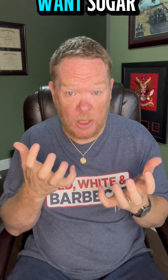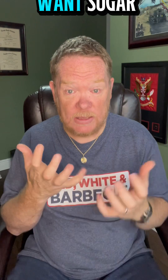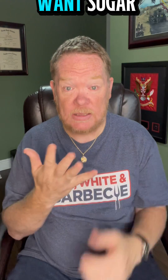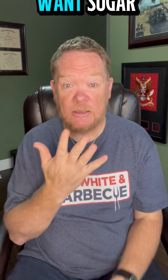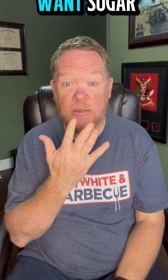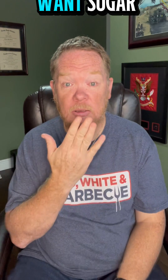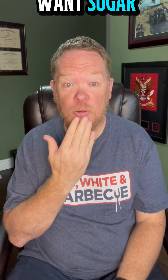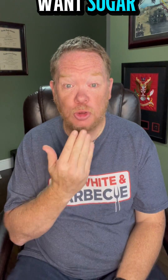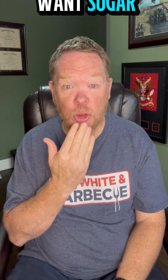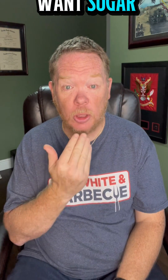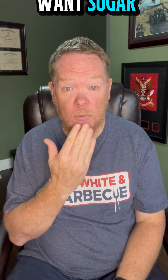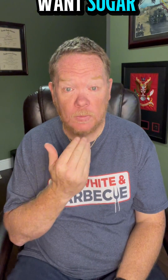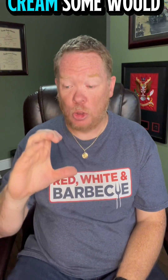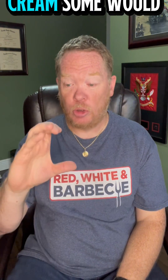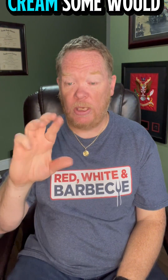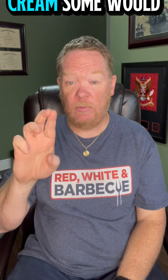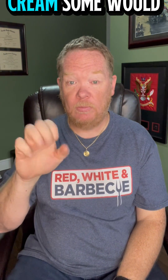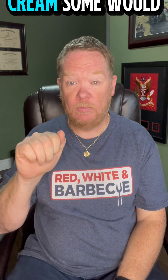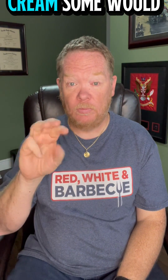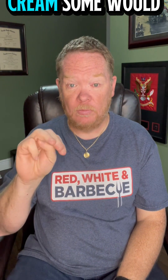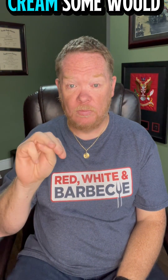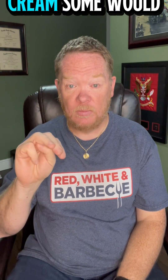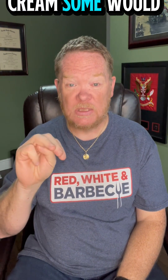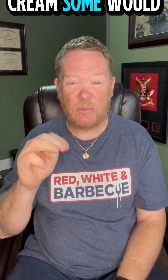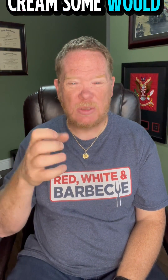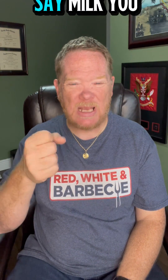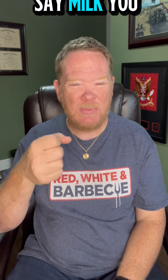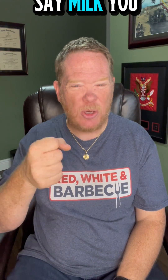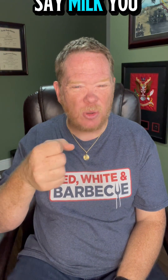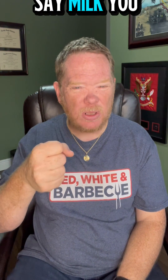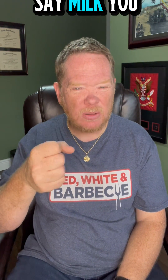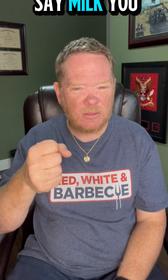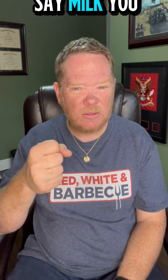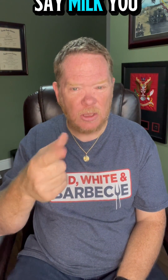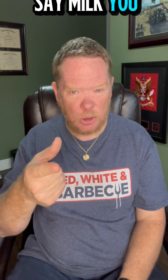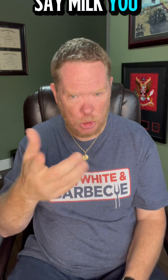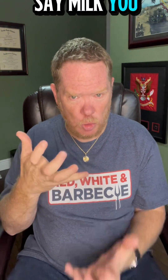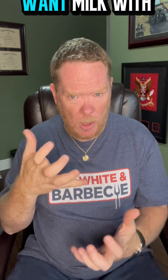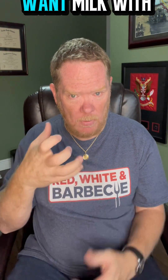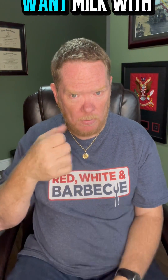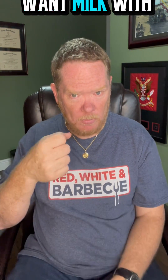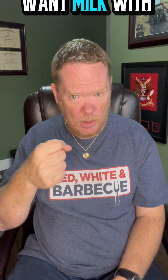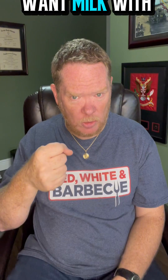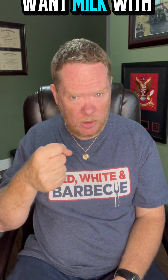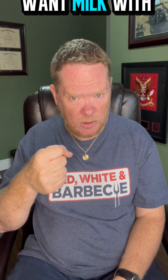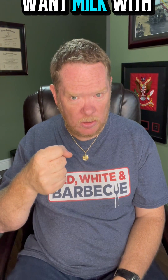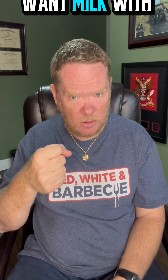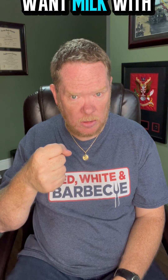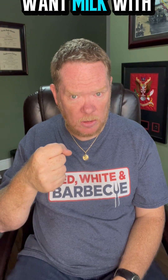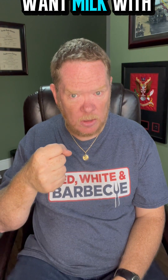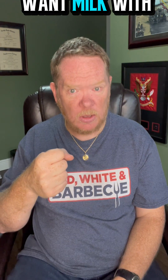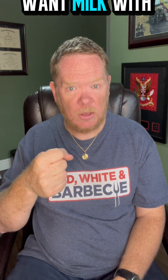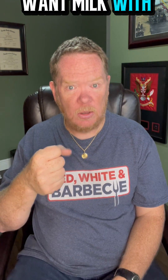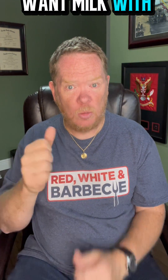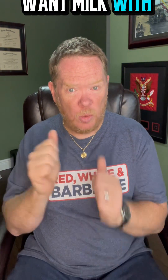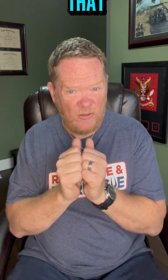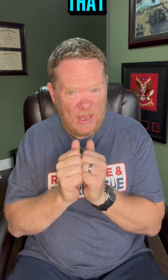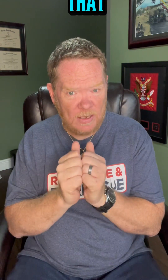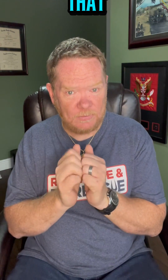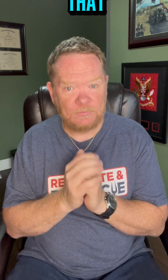want sugar? Cream, some would say milk. You want milk with that?